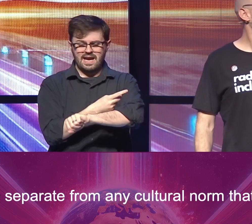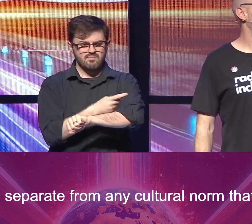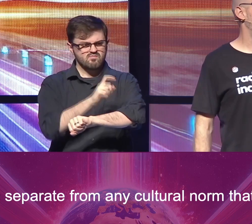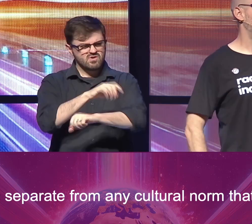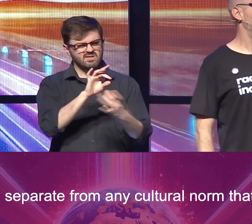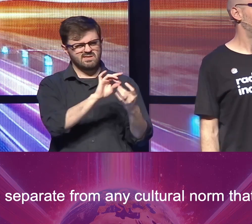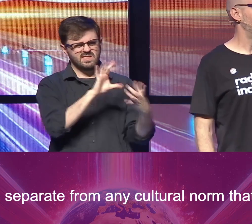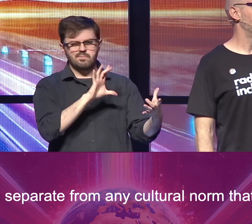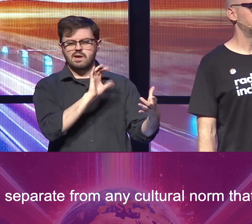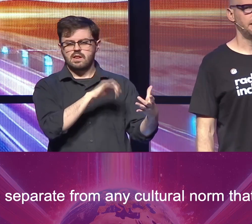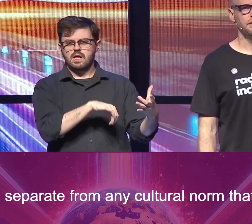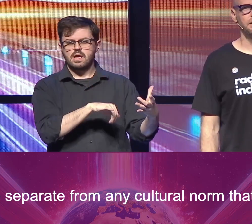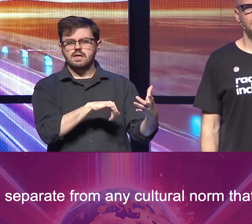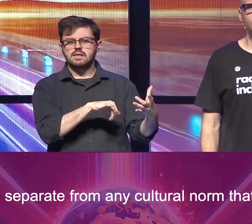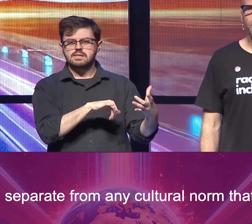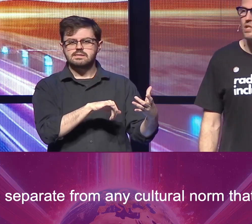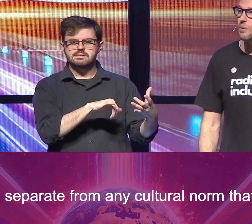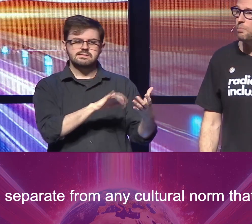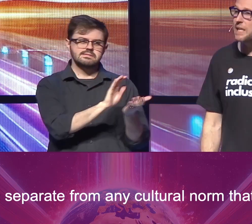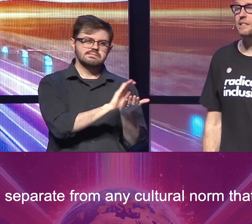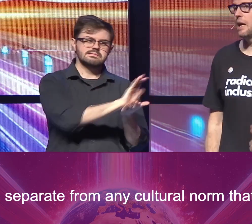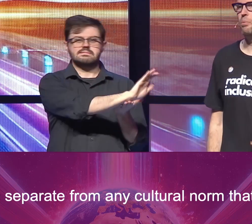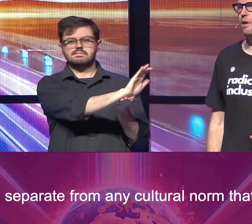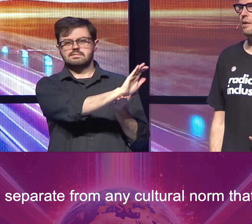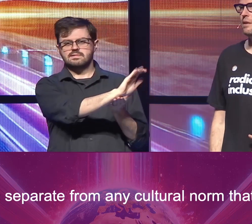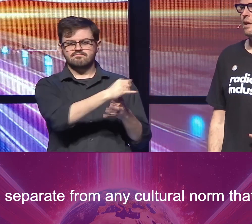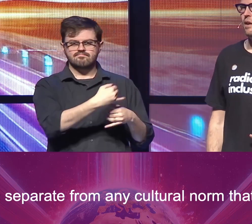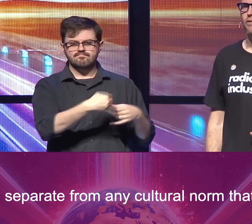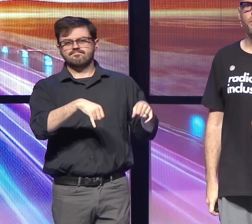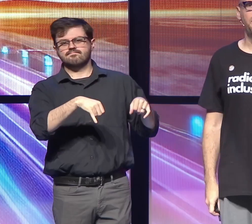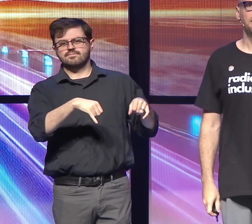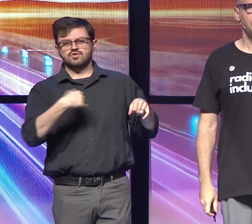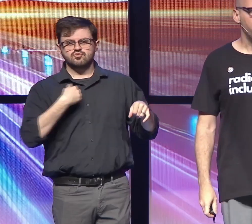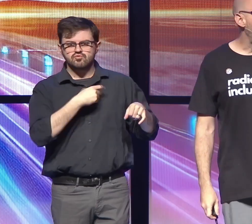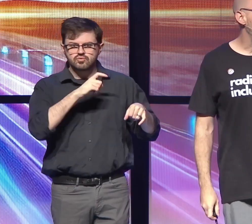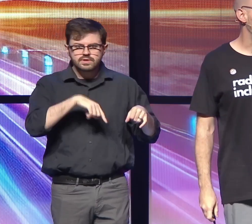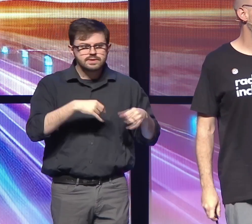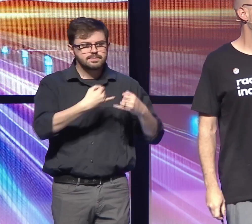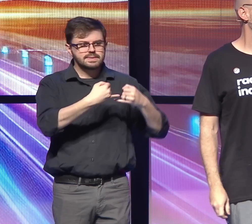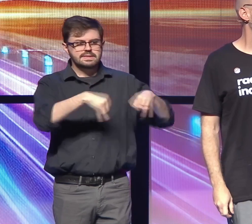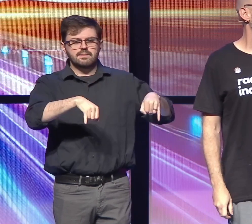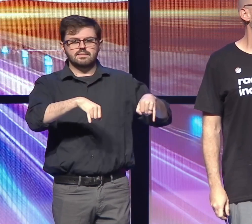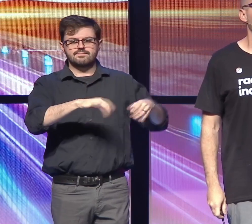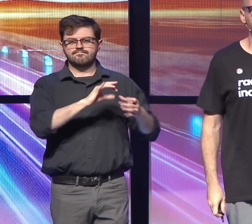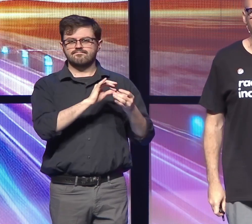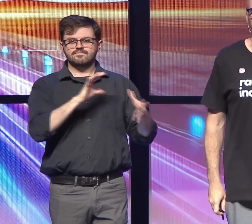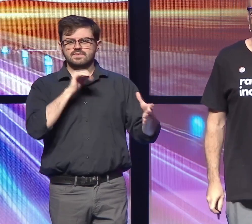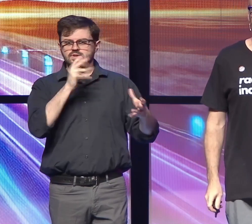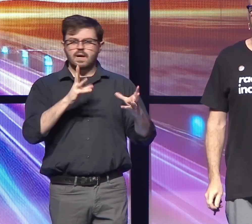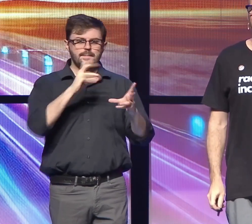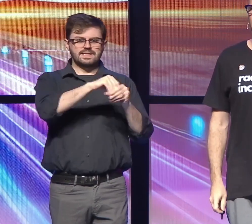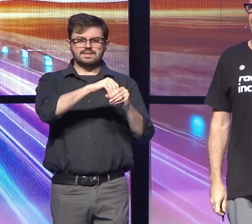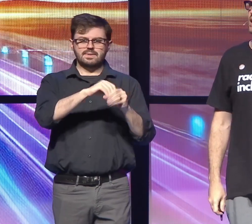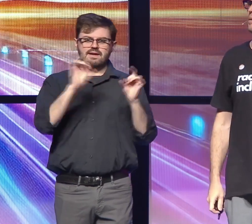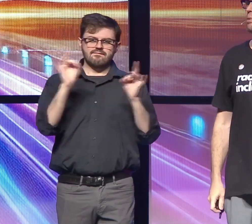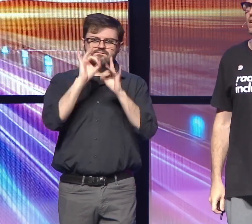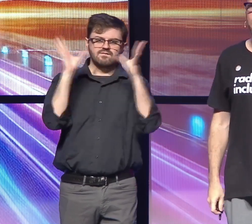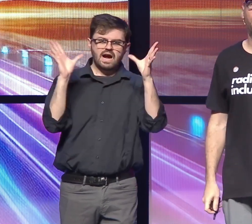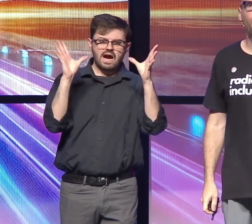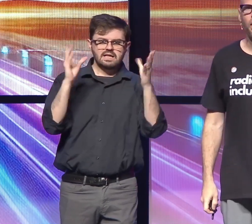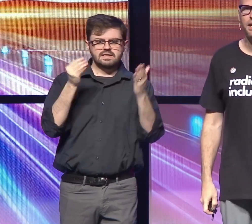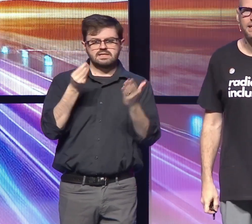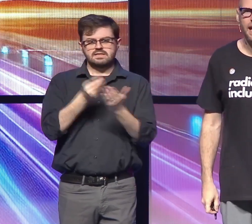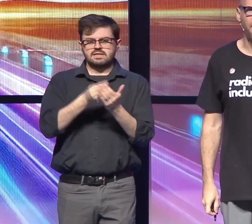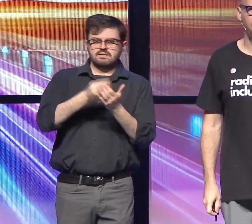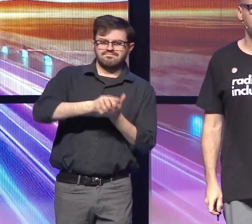should separate ourselves from those things. So we should be separate from things like violence, opulence, the celebration